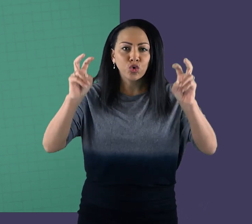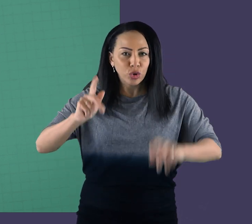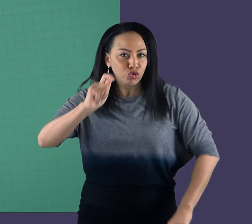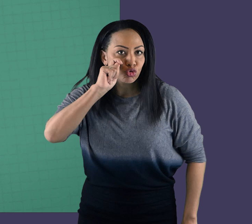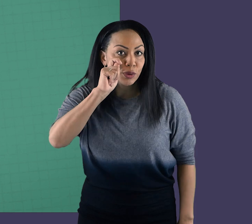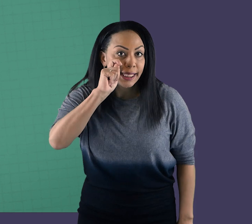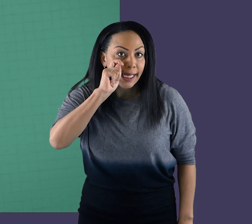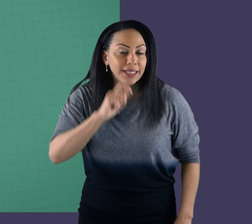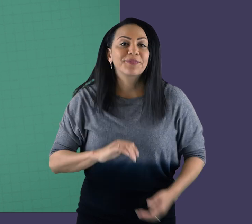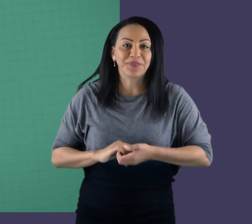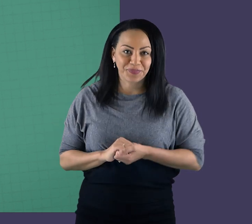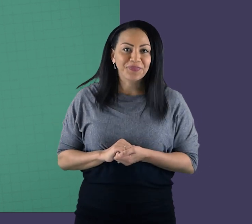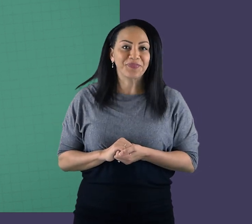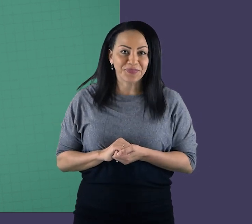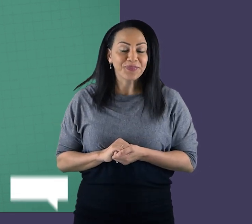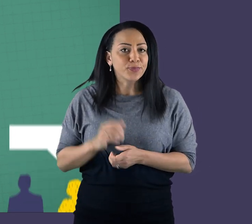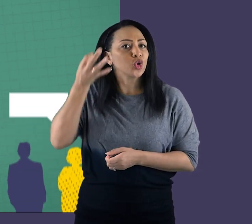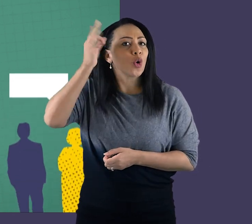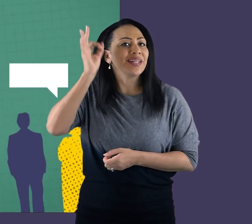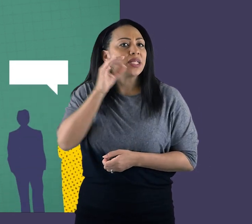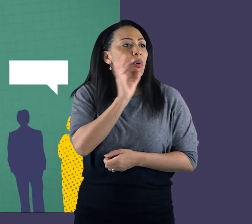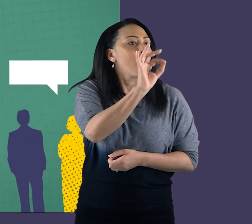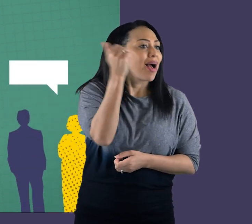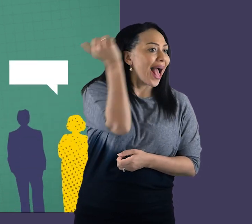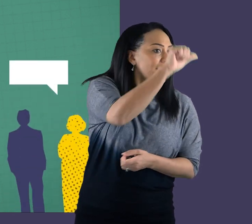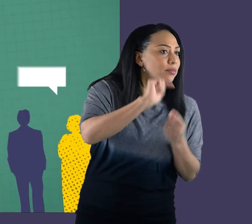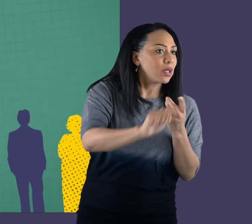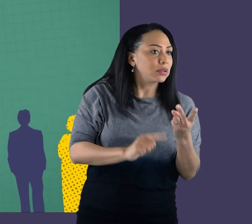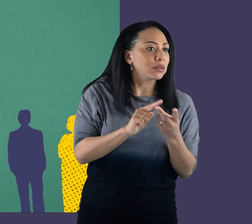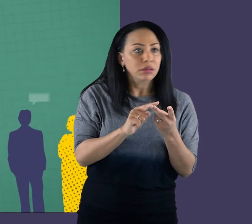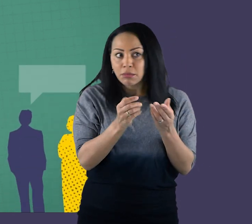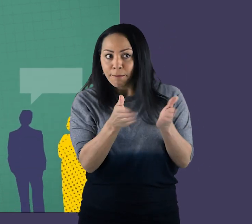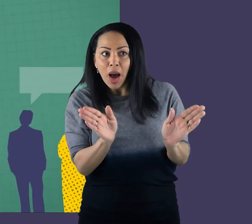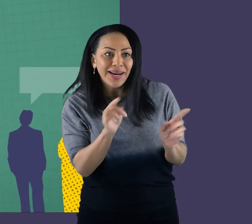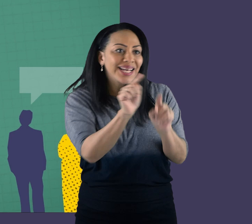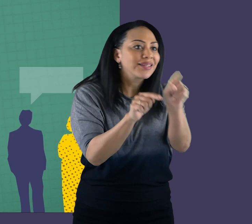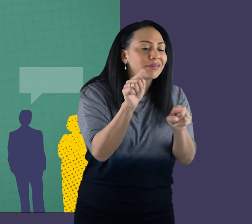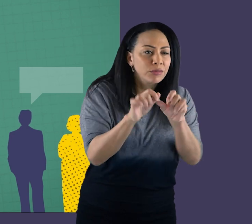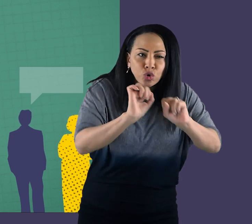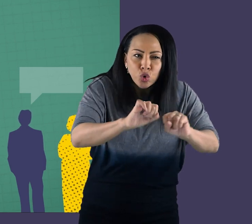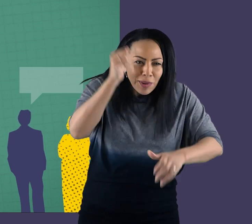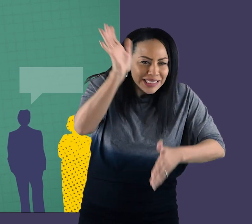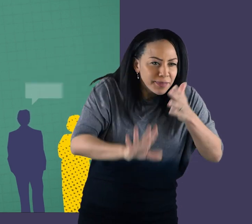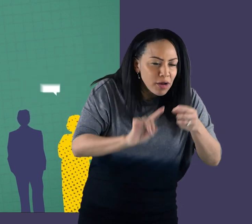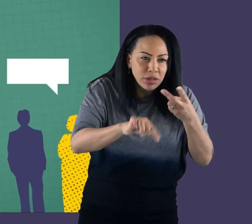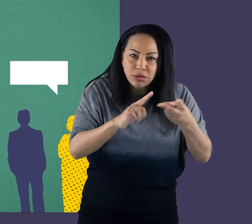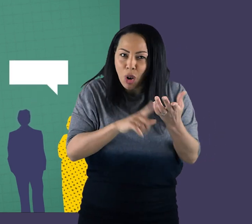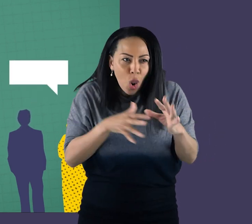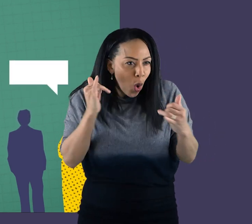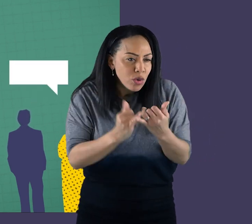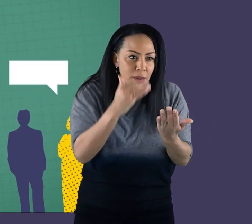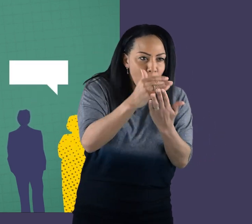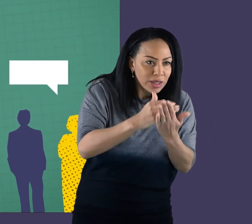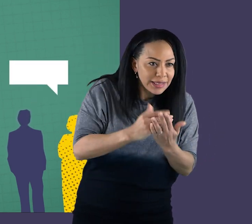called scrutiny. Committees ask experts and members of the public to share their knowledge and experience of how laws